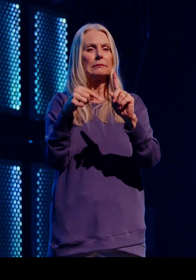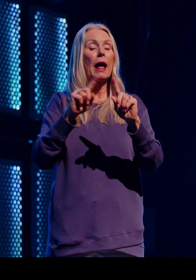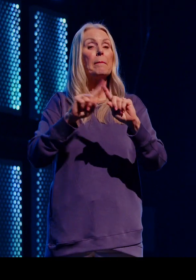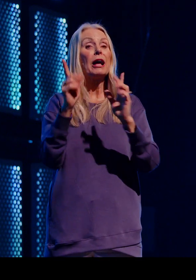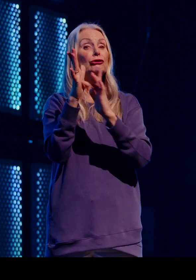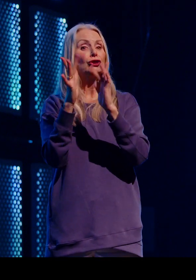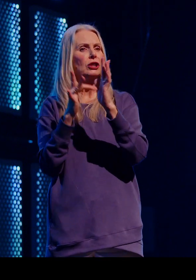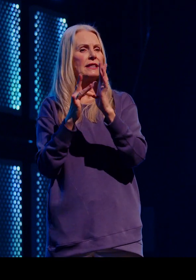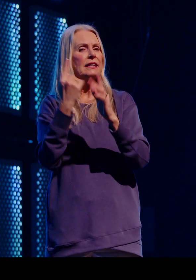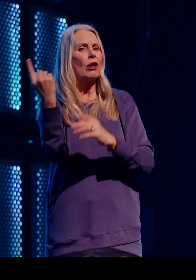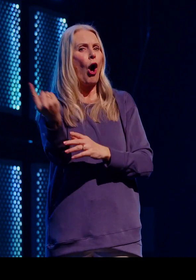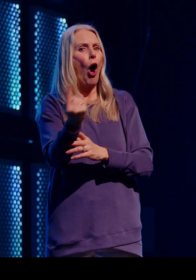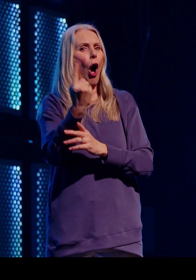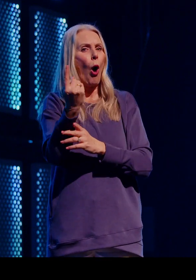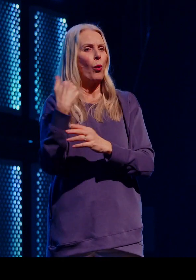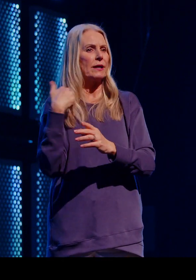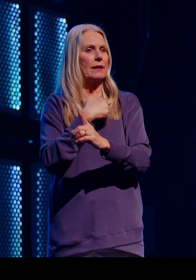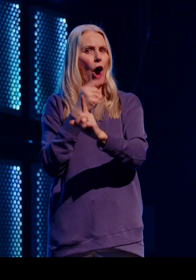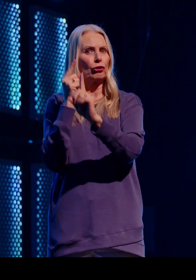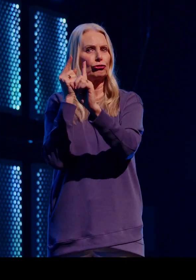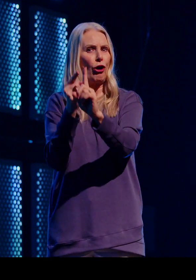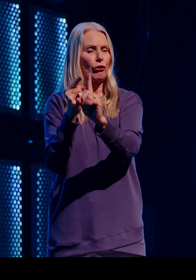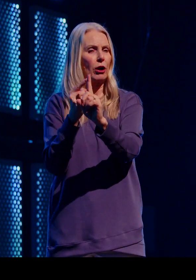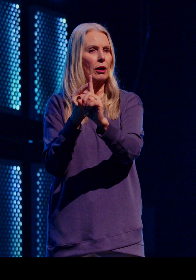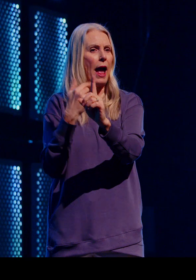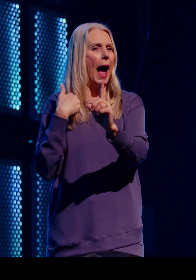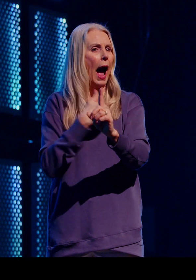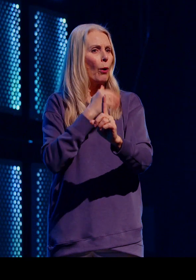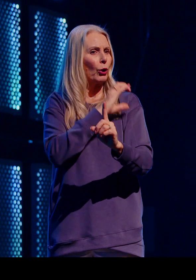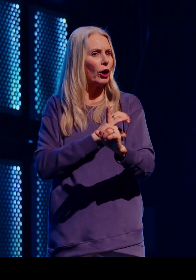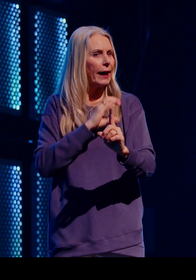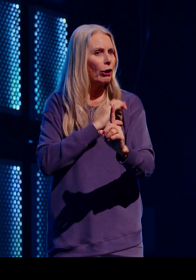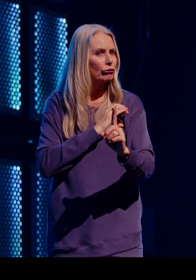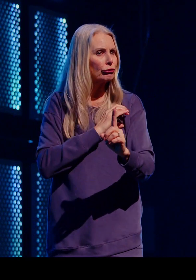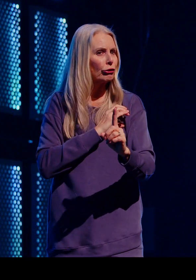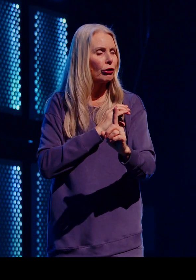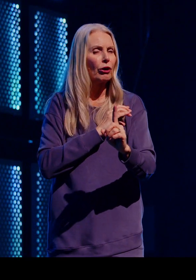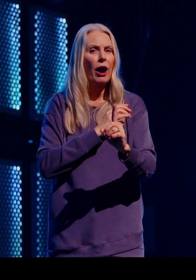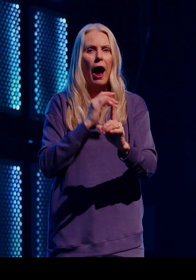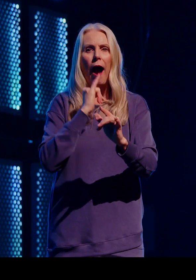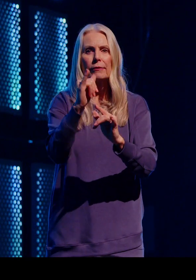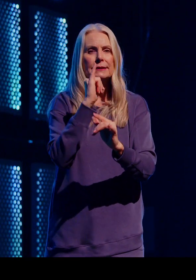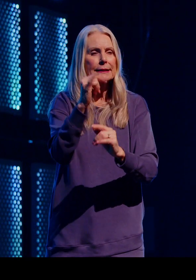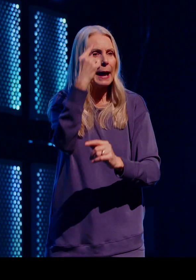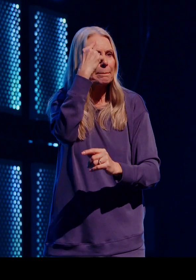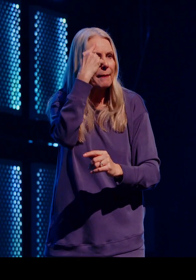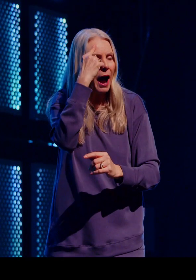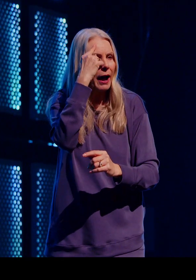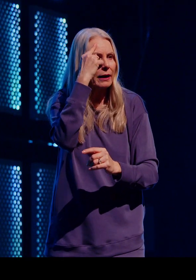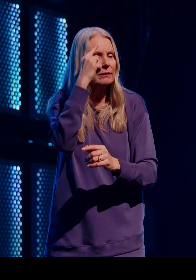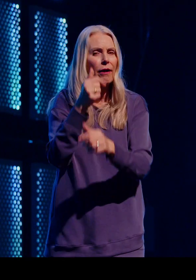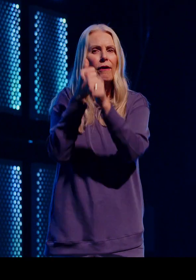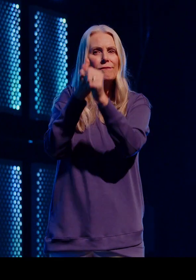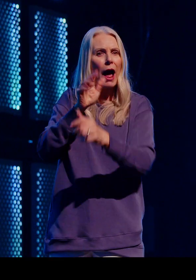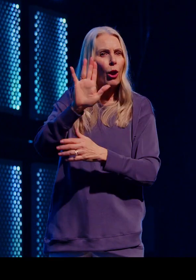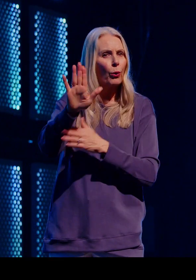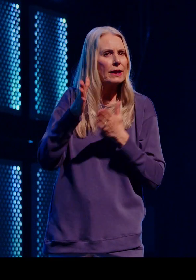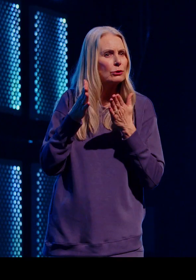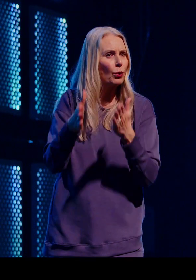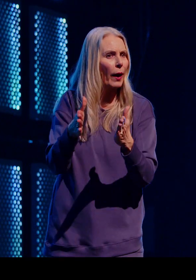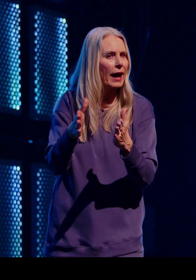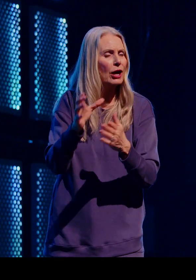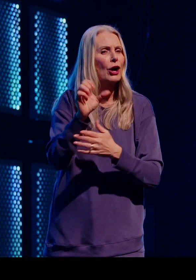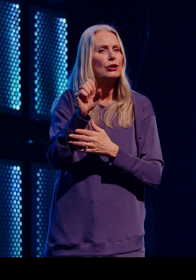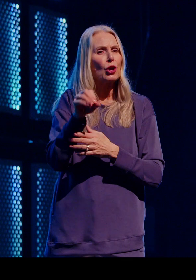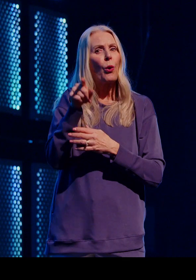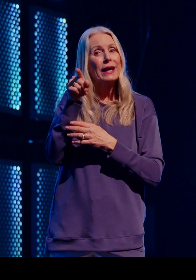our life at, our character at, our service at. We're to be the same mind that he had, walk in his ways. And so, in other